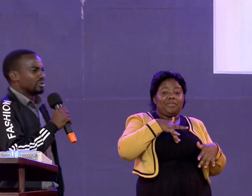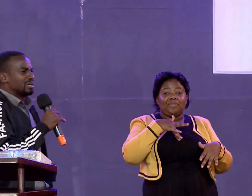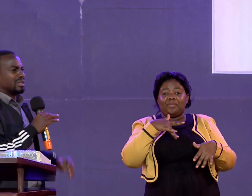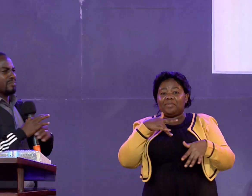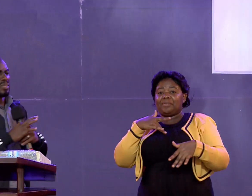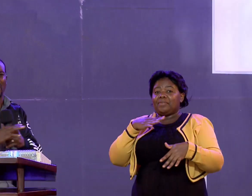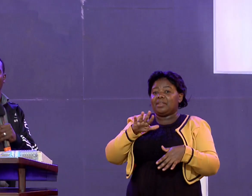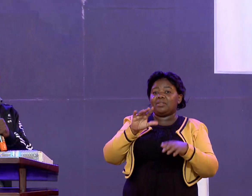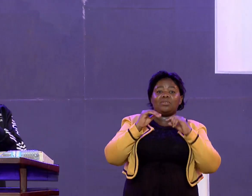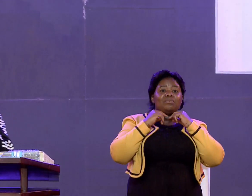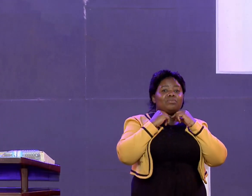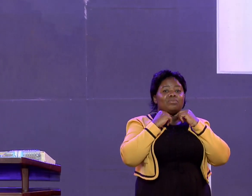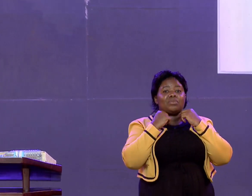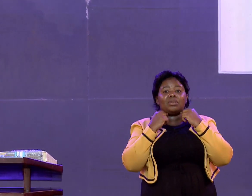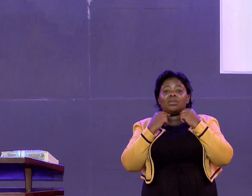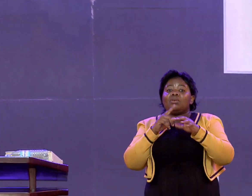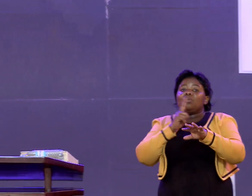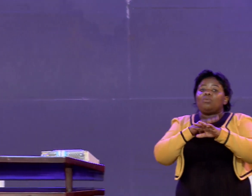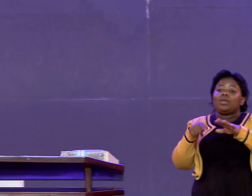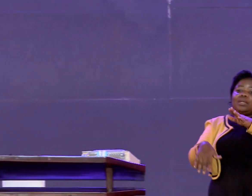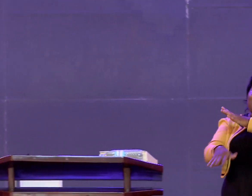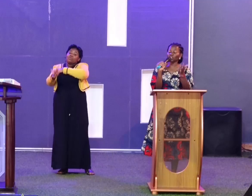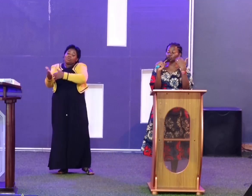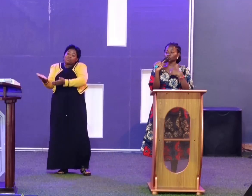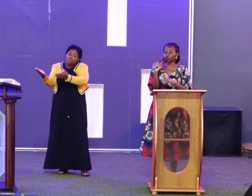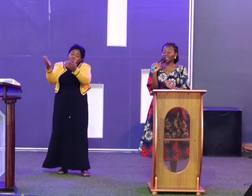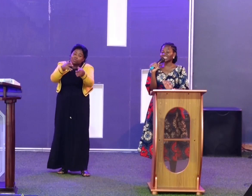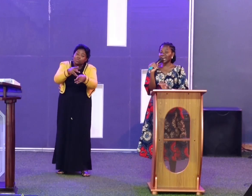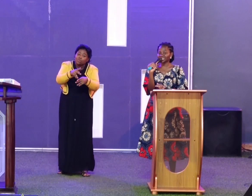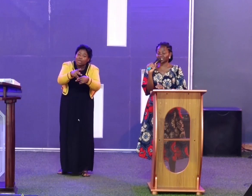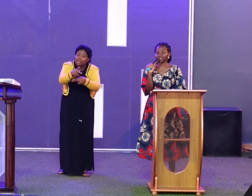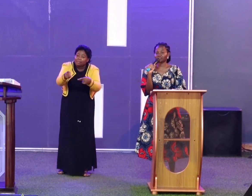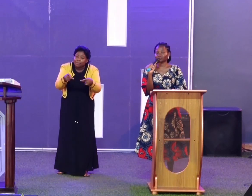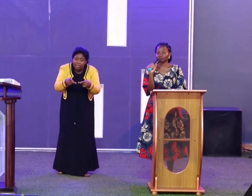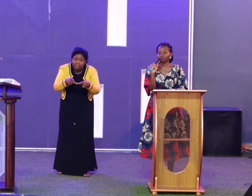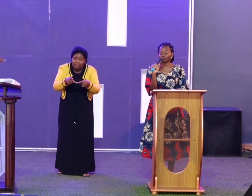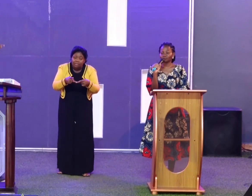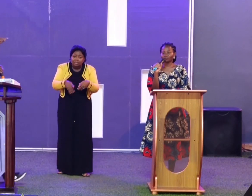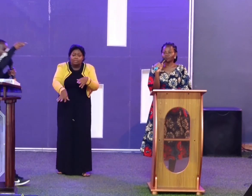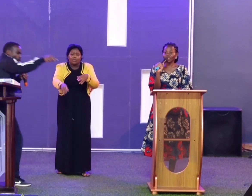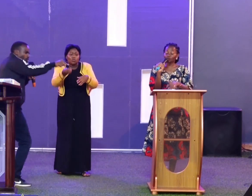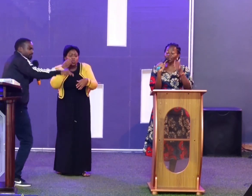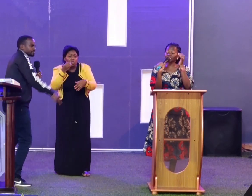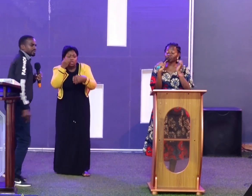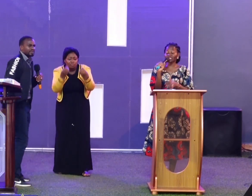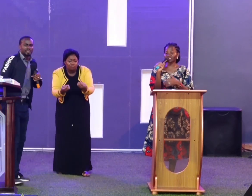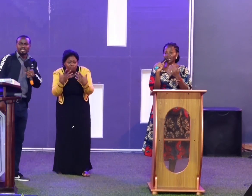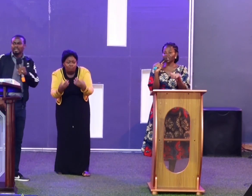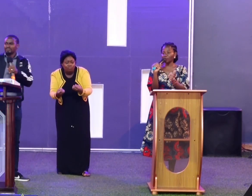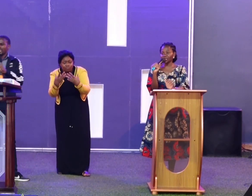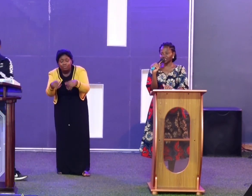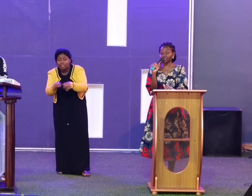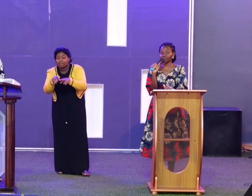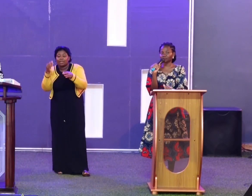The way you treated your pastor. Nga mukama yakutwala mu class. When the Lord took you to a class. Oli omuddo ng'ebisolo. You may eat grass